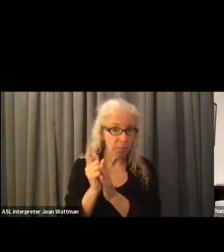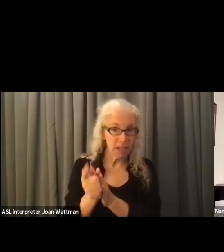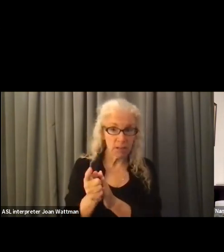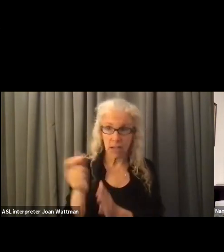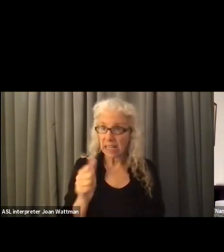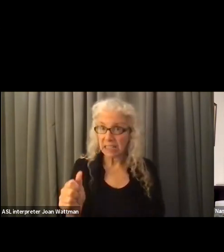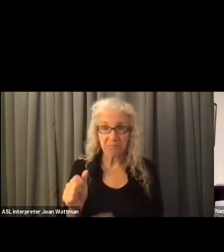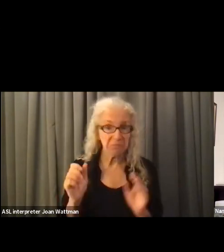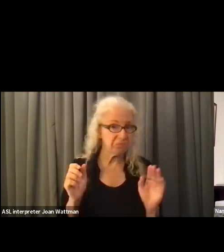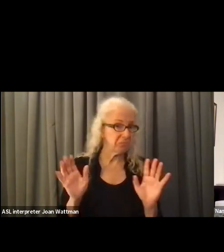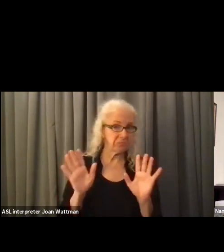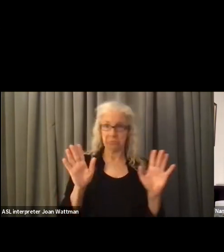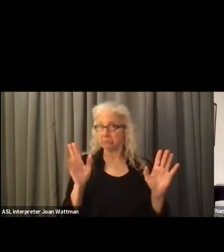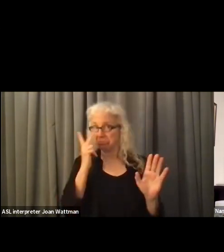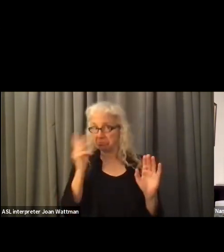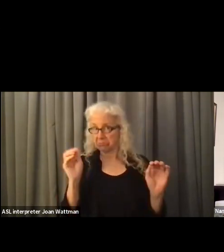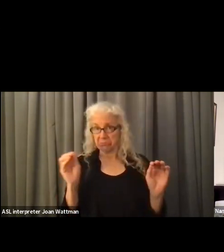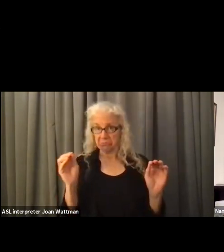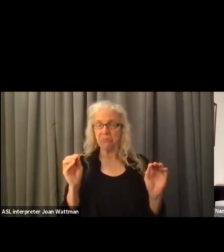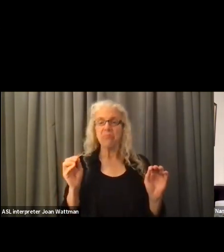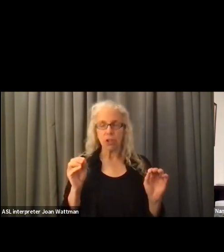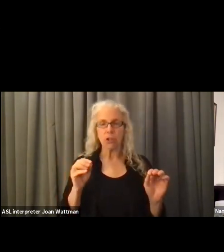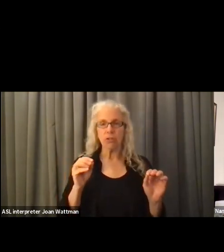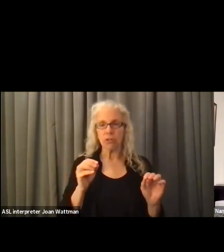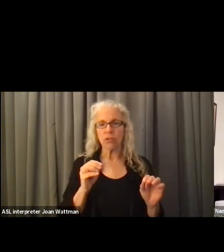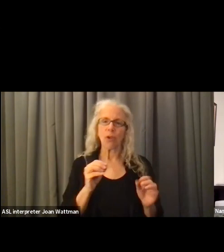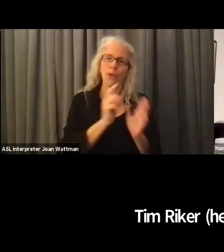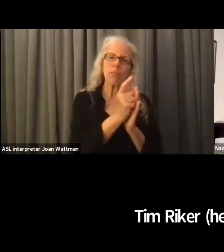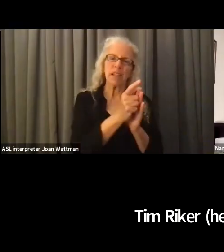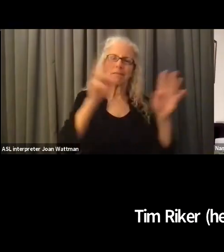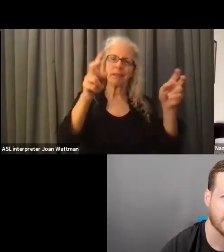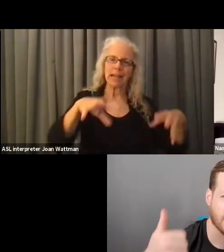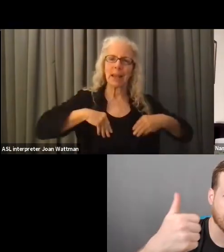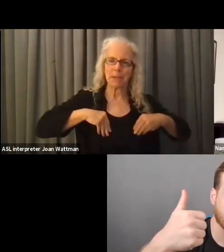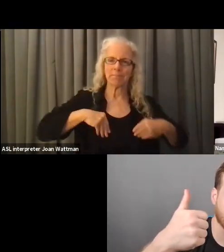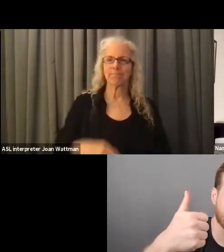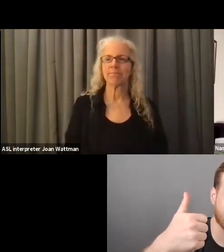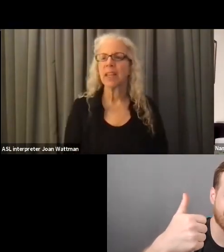All right, I see no questions, so we will consider the minutes to be accepted.